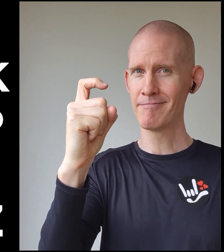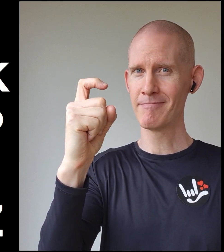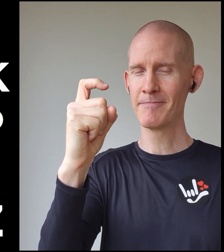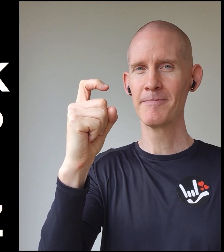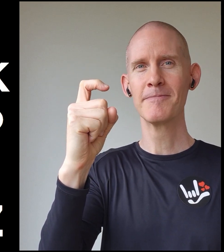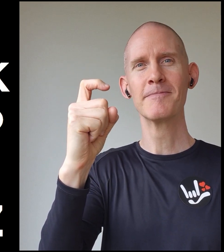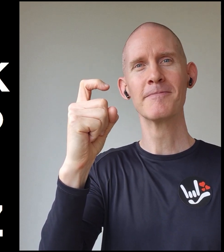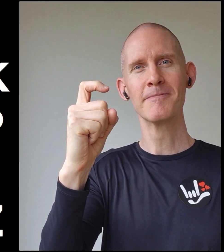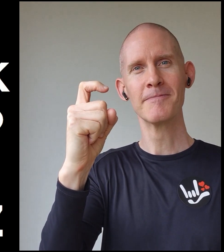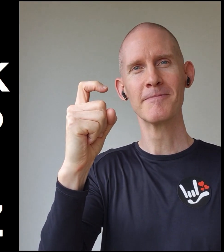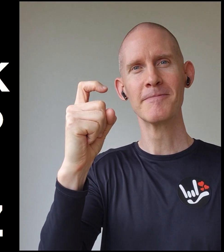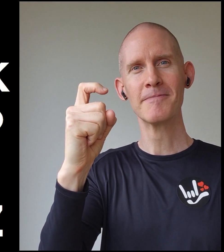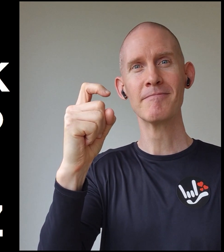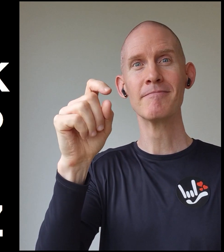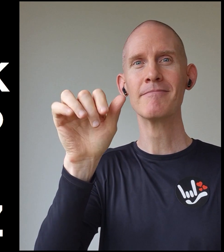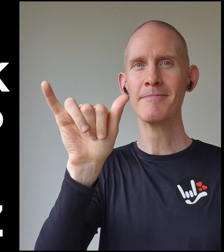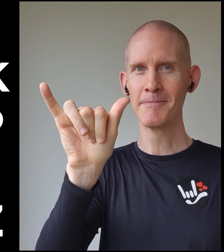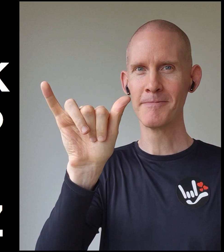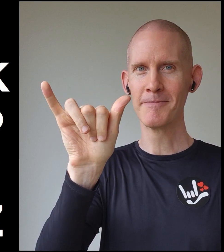Ah.